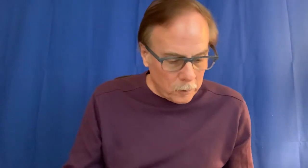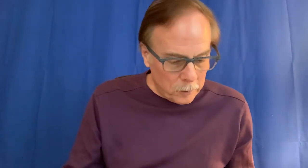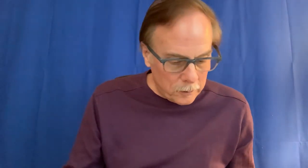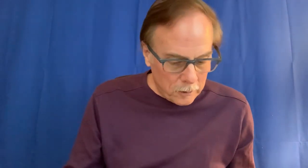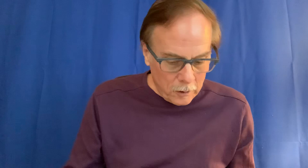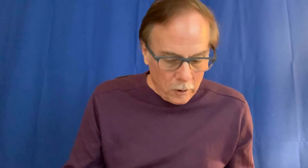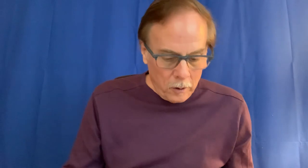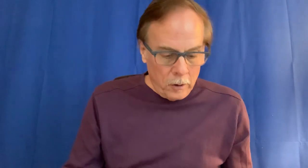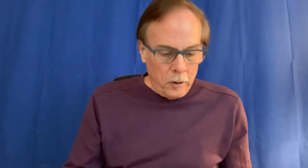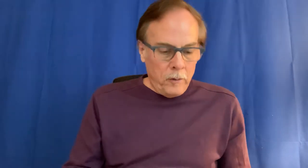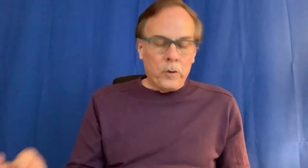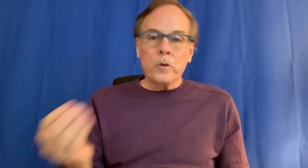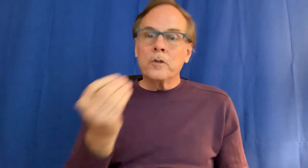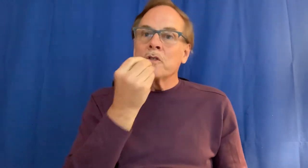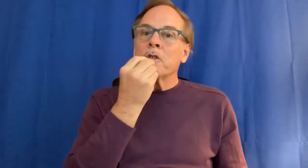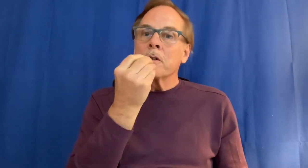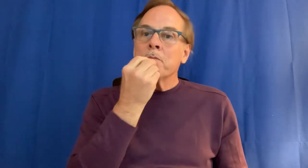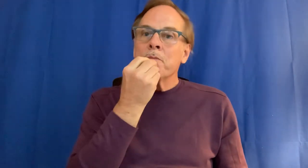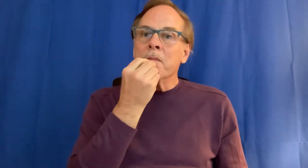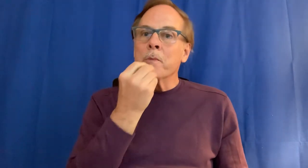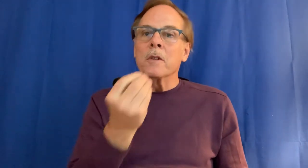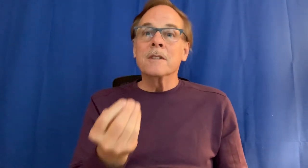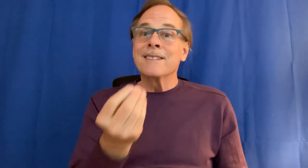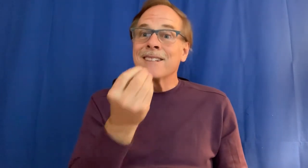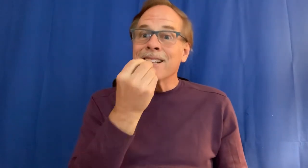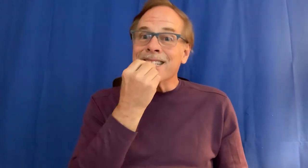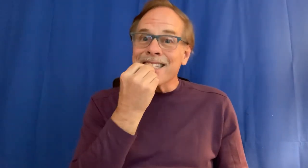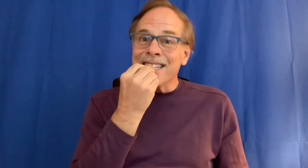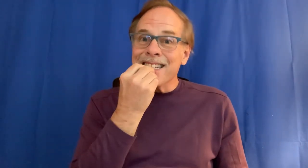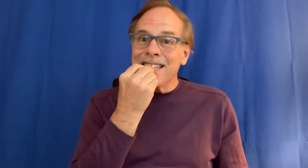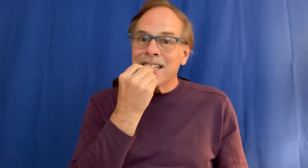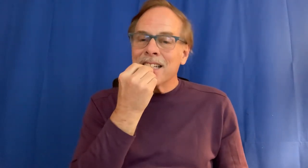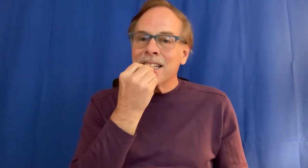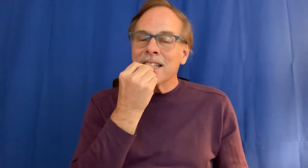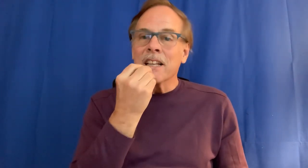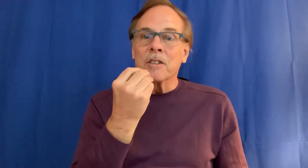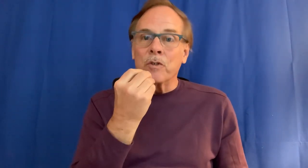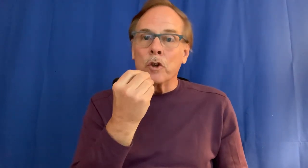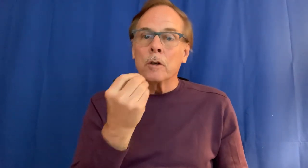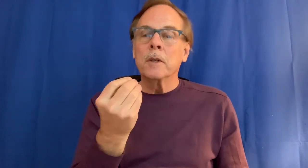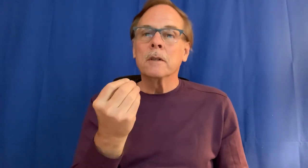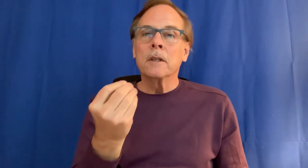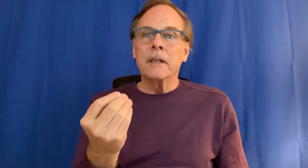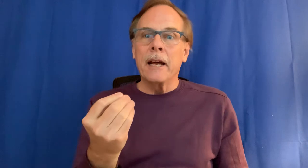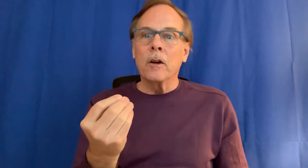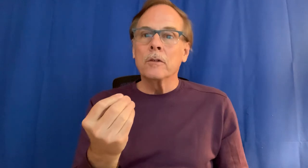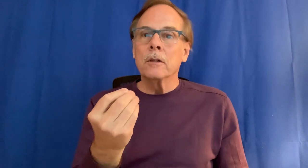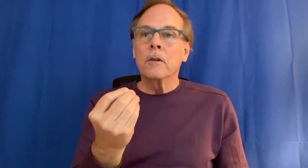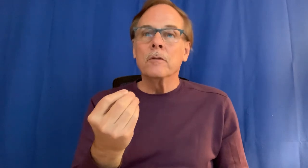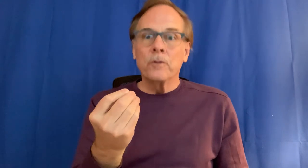nose. Food store. Remember, this is a sign to eat. That's a verb. And the noun,